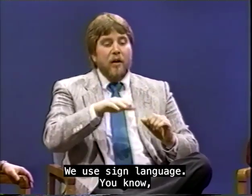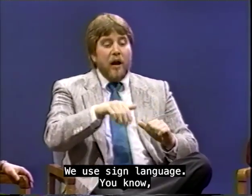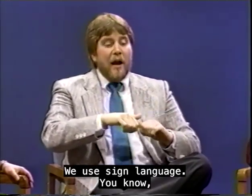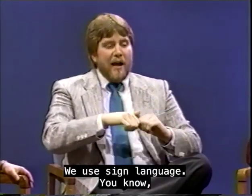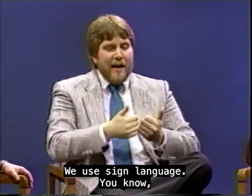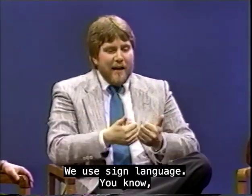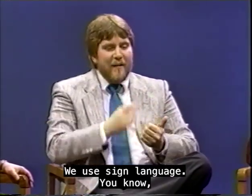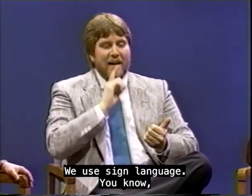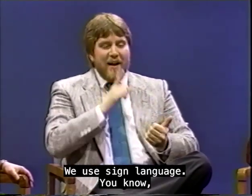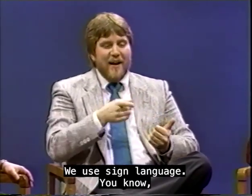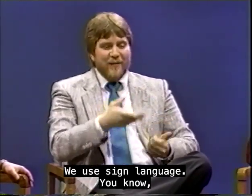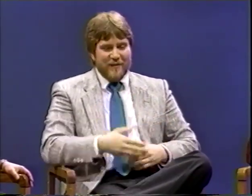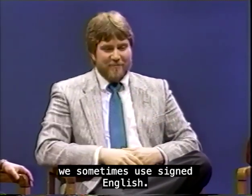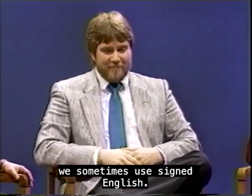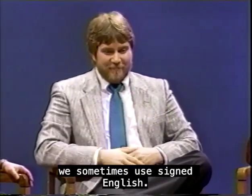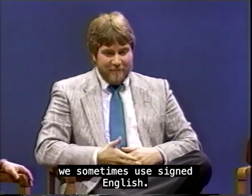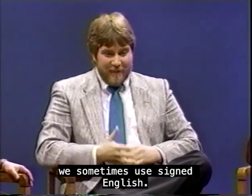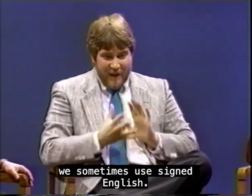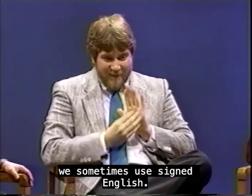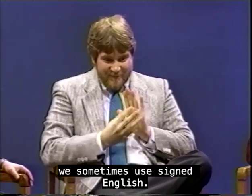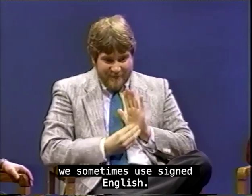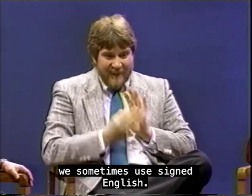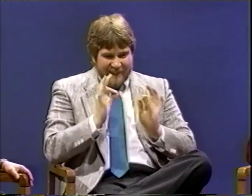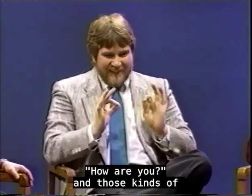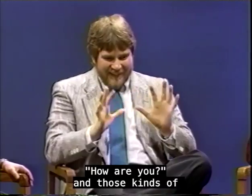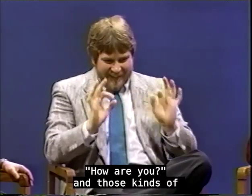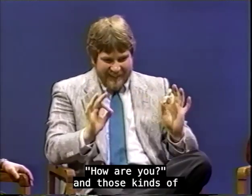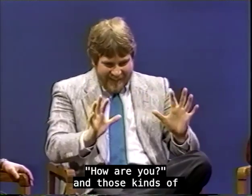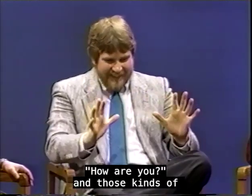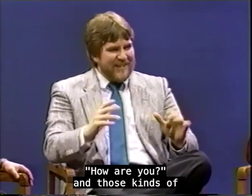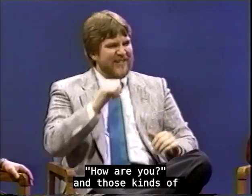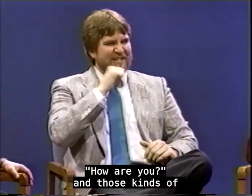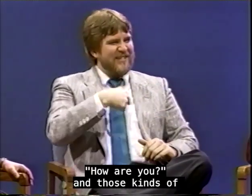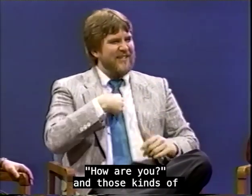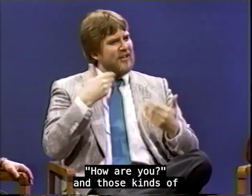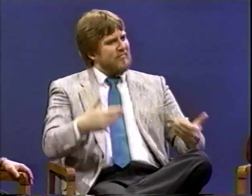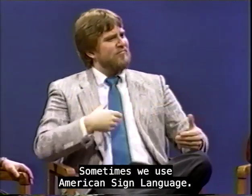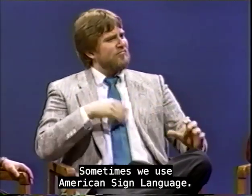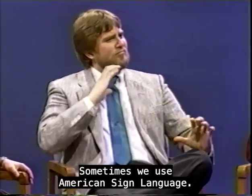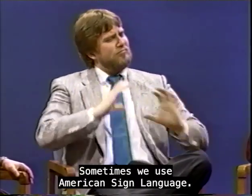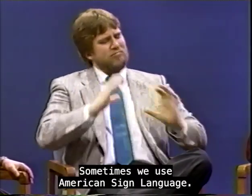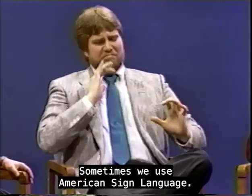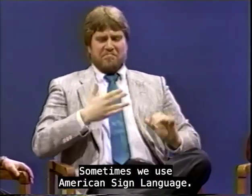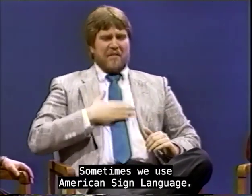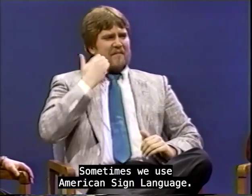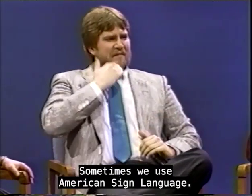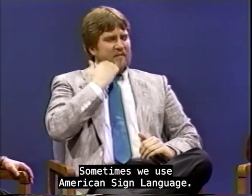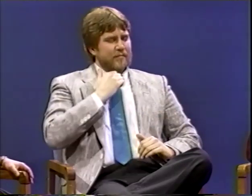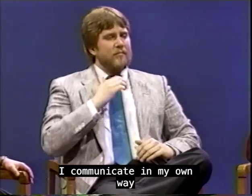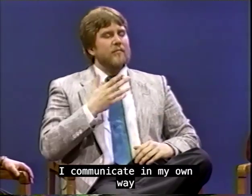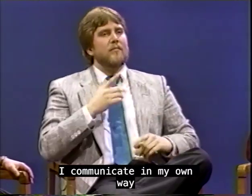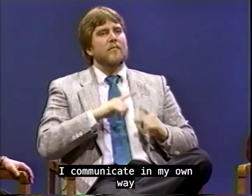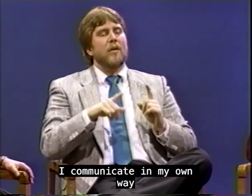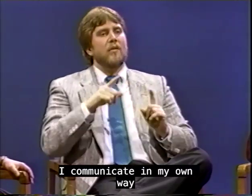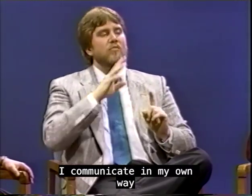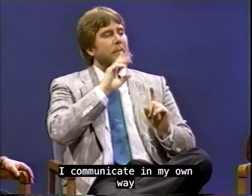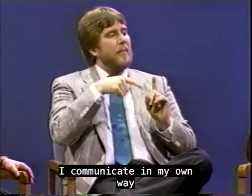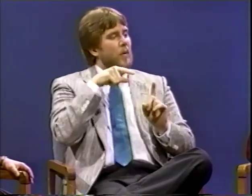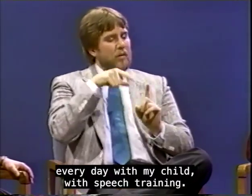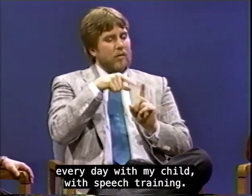sign language. You know, we sometimes use signed English, how are you, and those kinds of things. And sometimes we use American Sign Language. I communicate in my own way every day